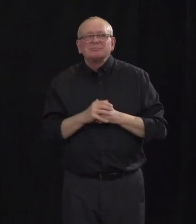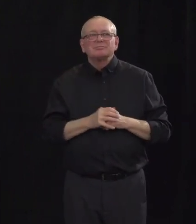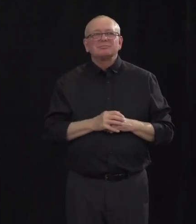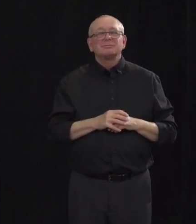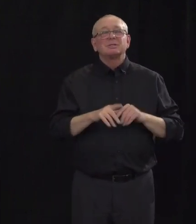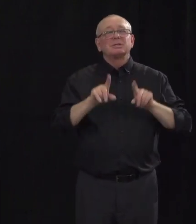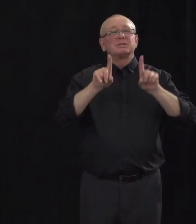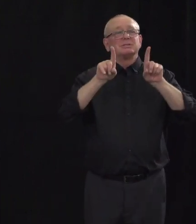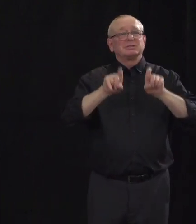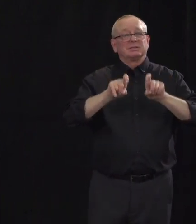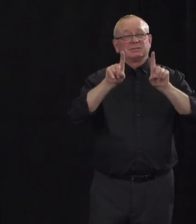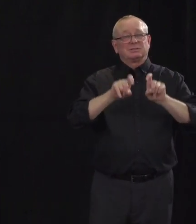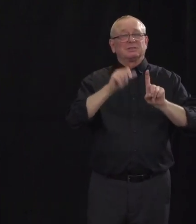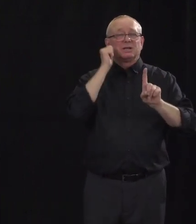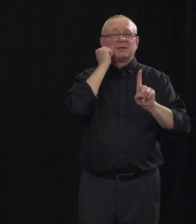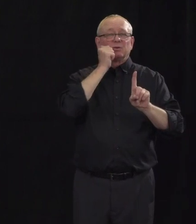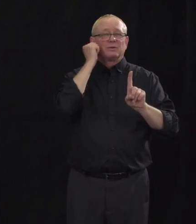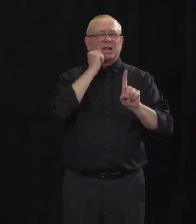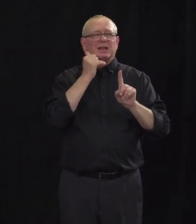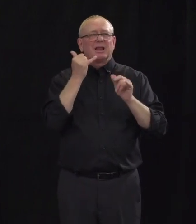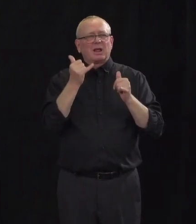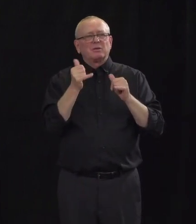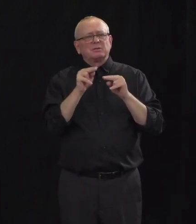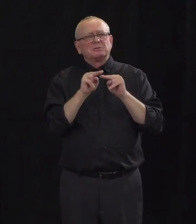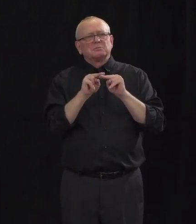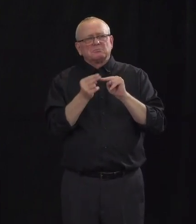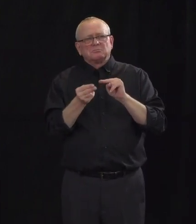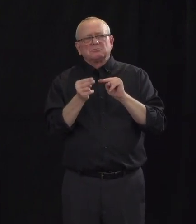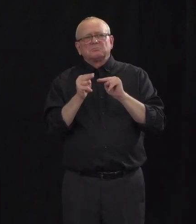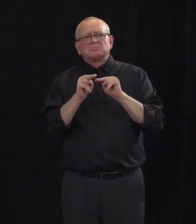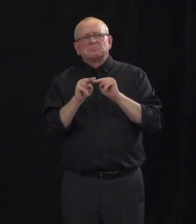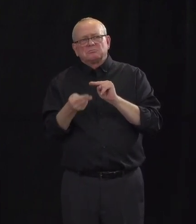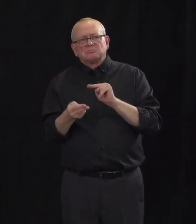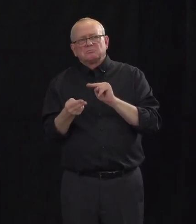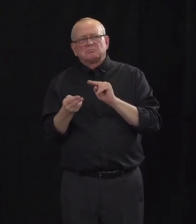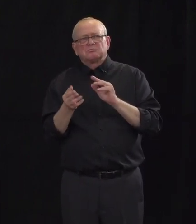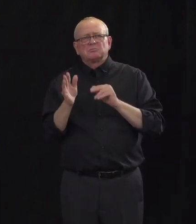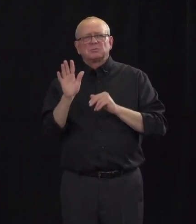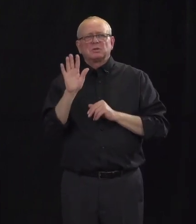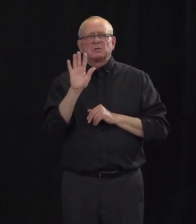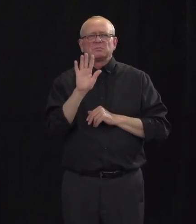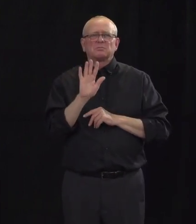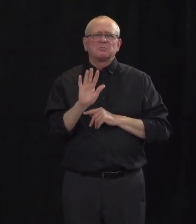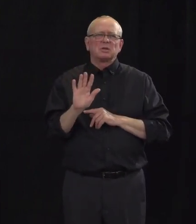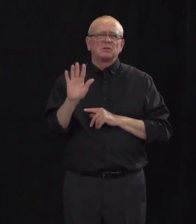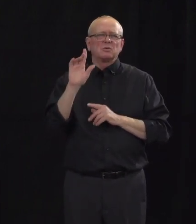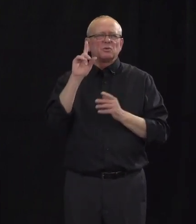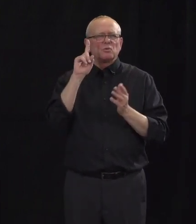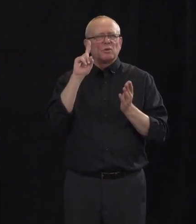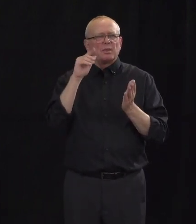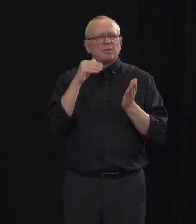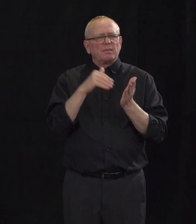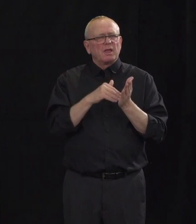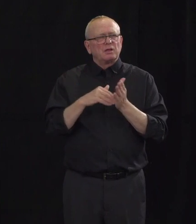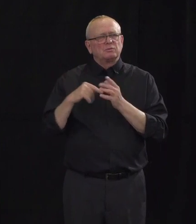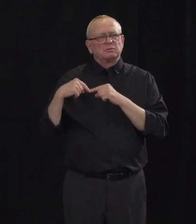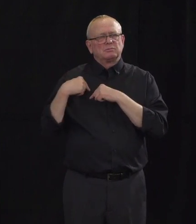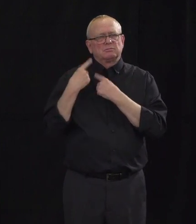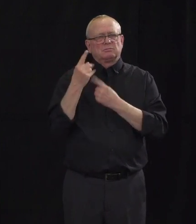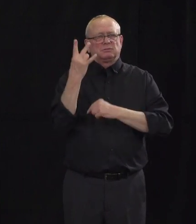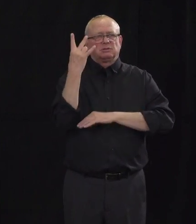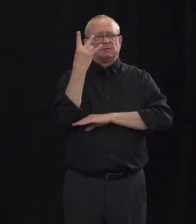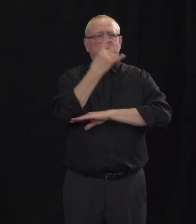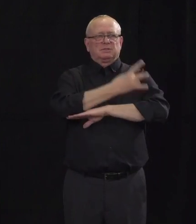several days. So over the last several days, the tests that have been run is about 1,000. As I think everyone knows, we did change our